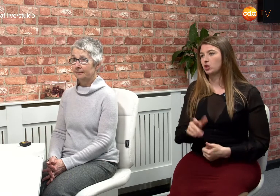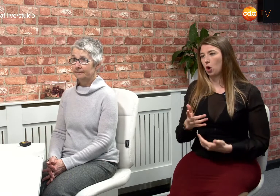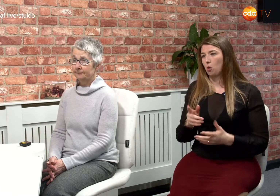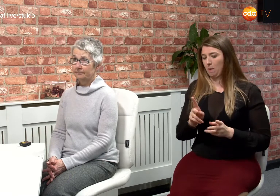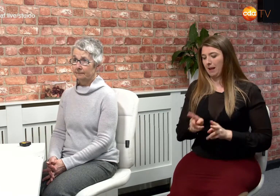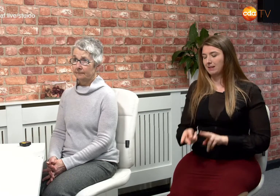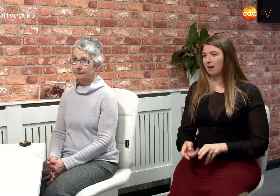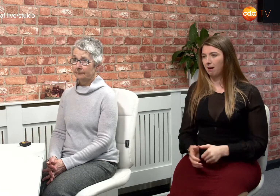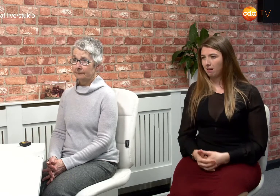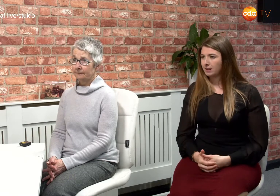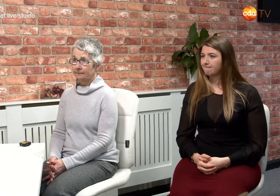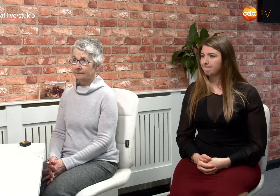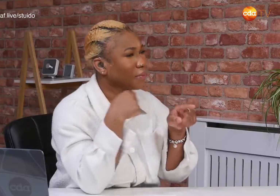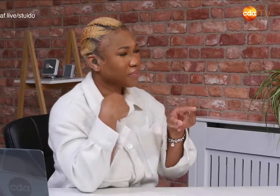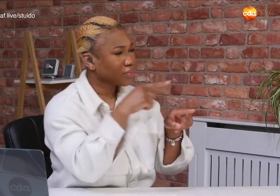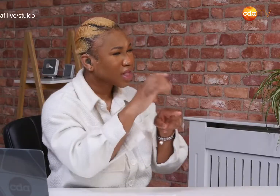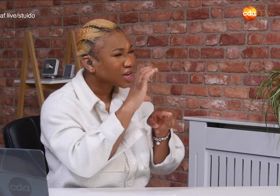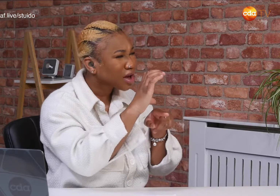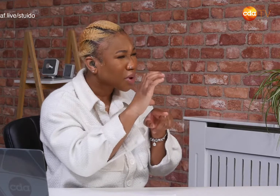die.